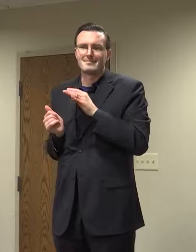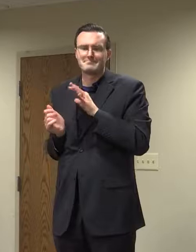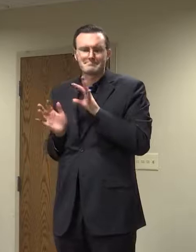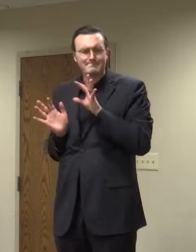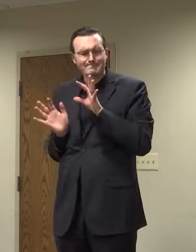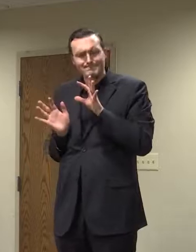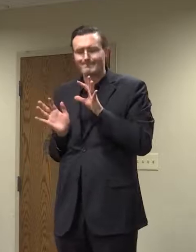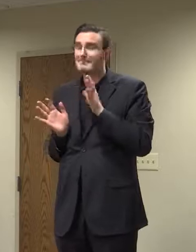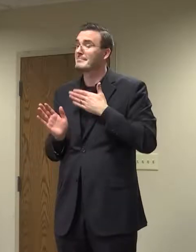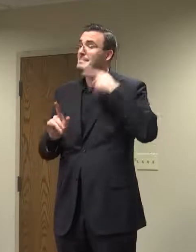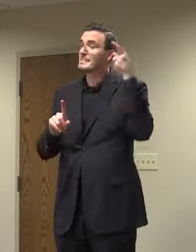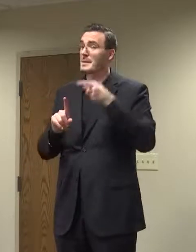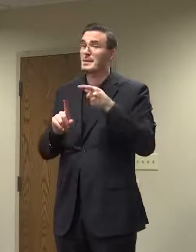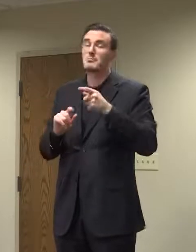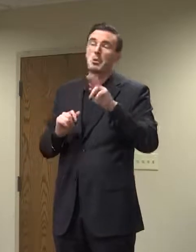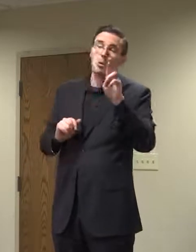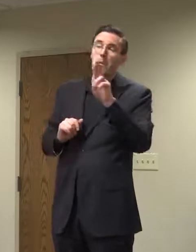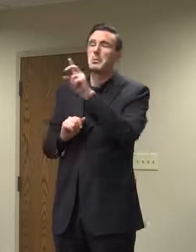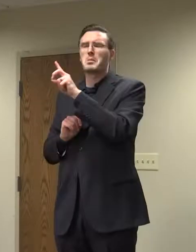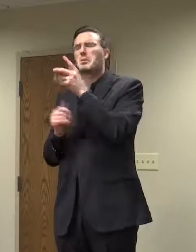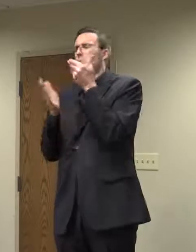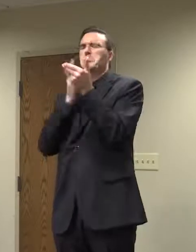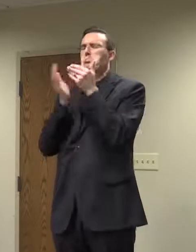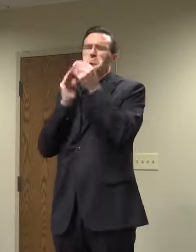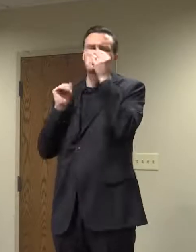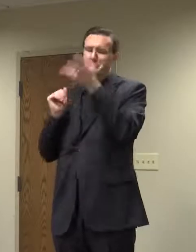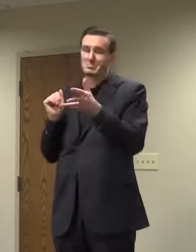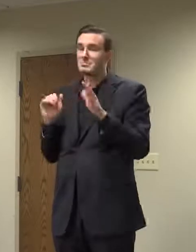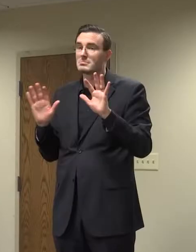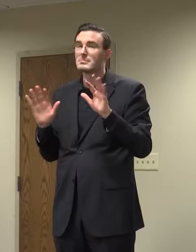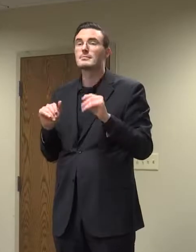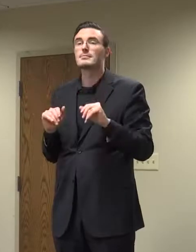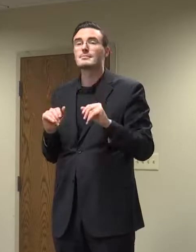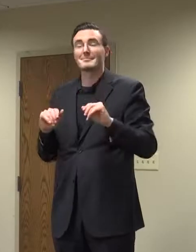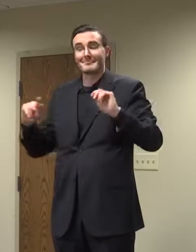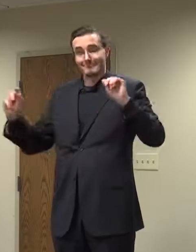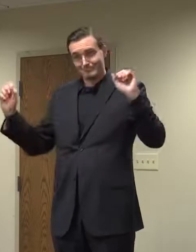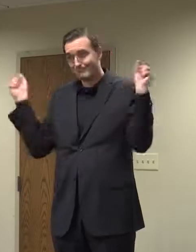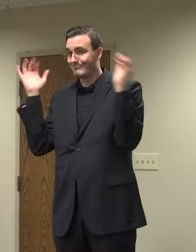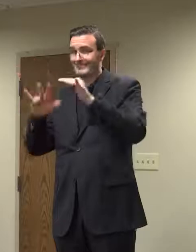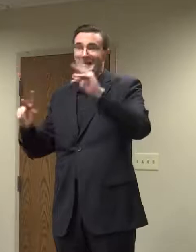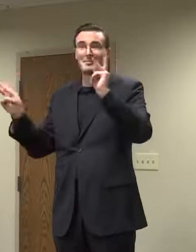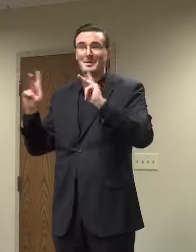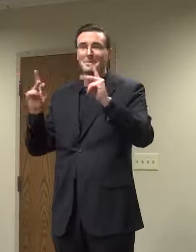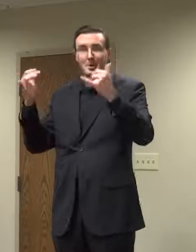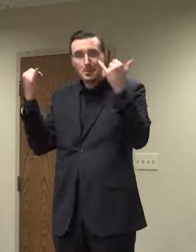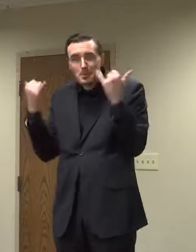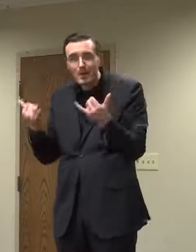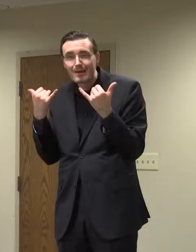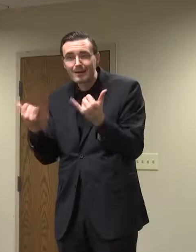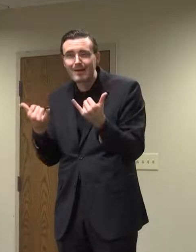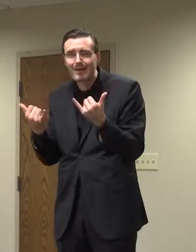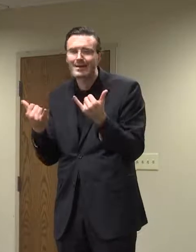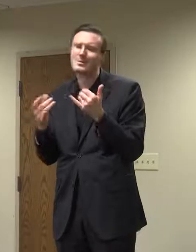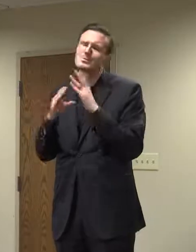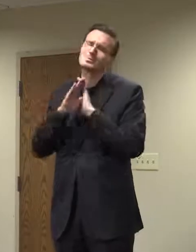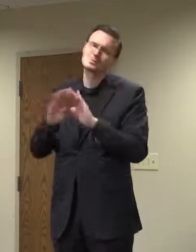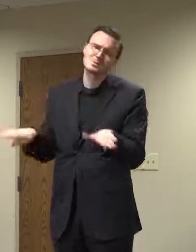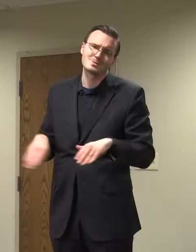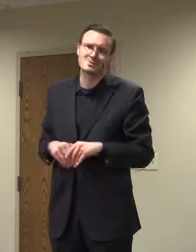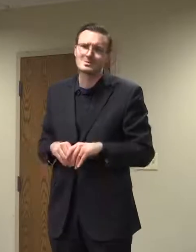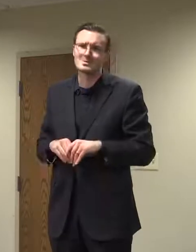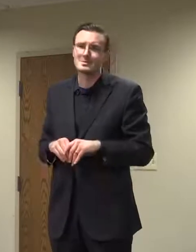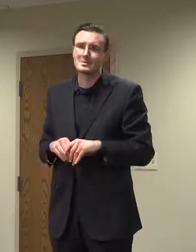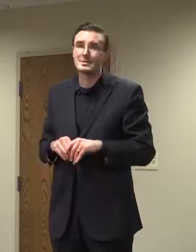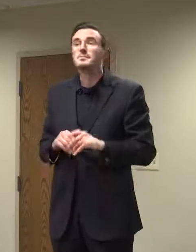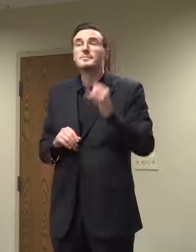Republican, Democrat, any party that they're part of, don't have a public event right now. If you're going to have a